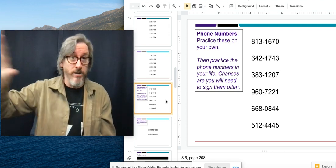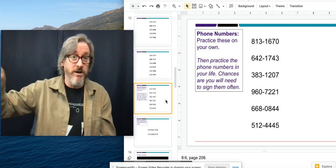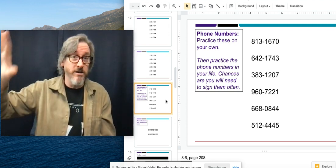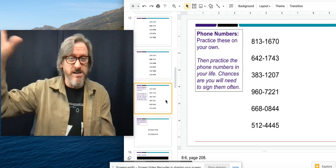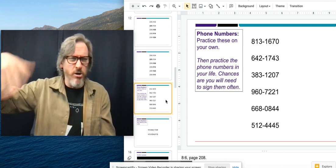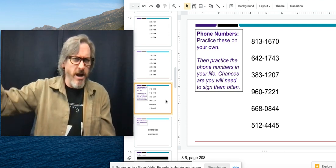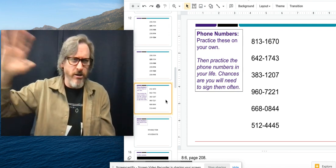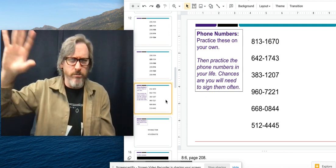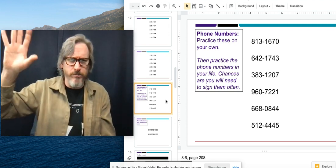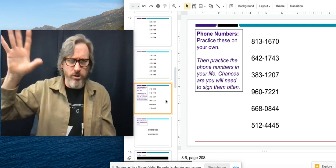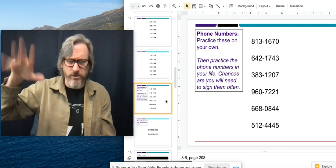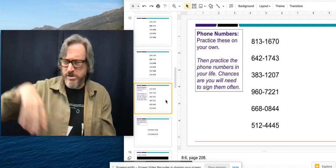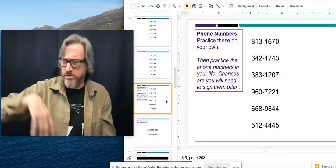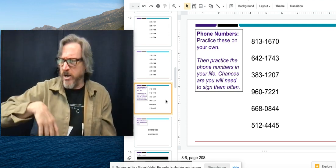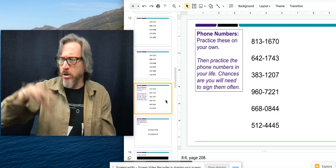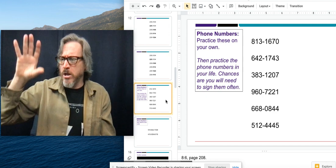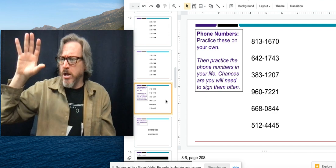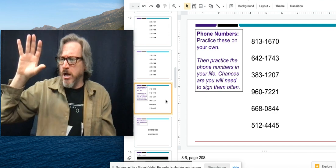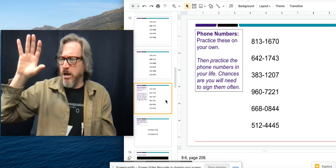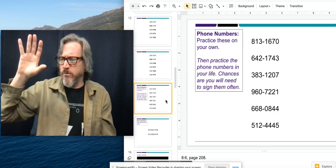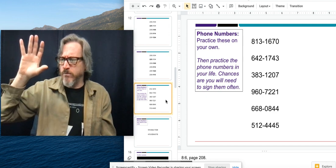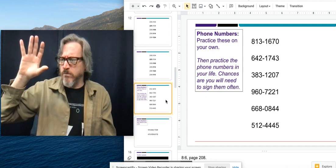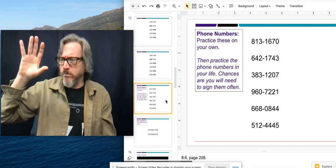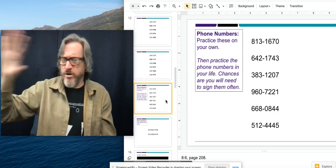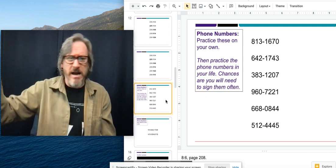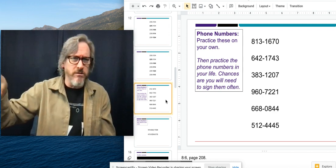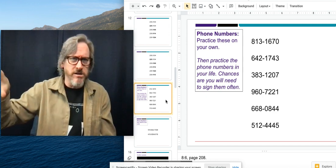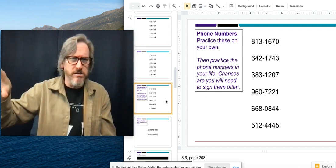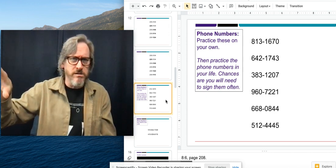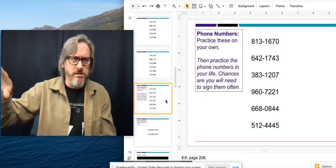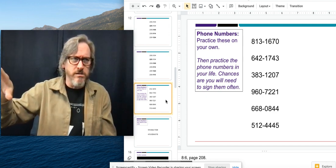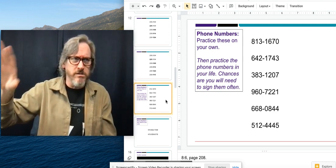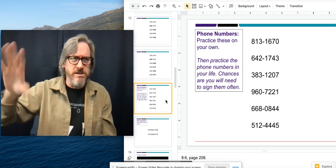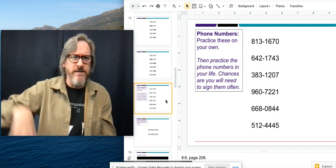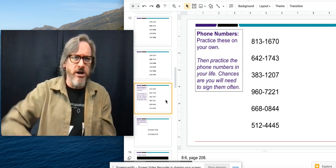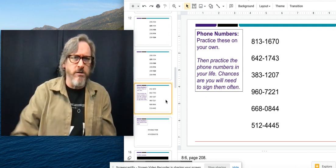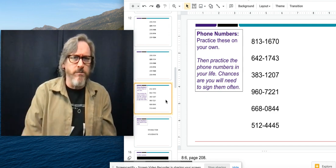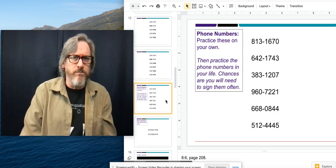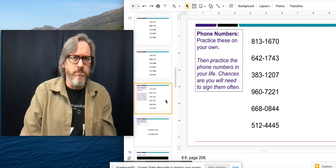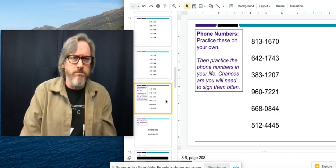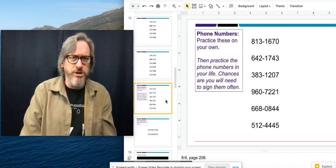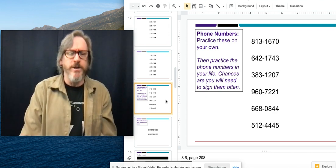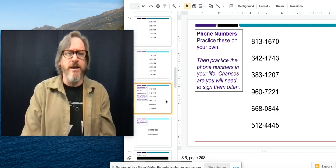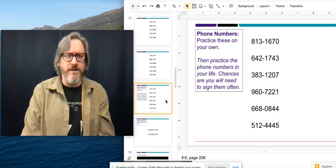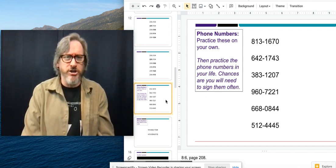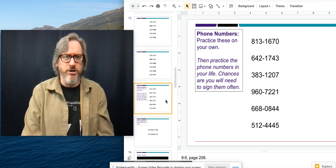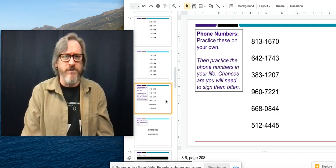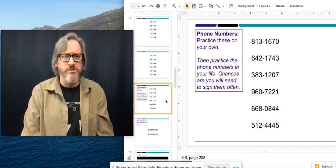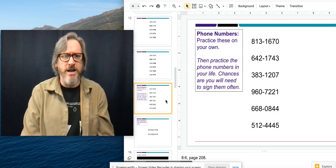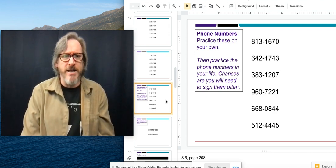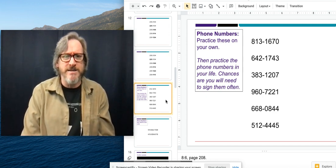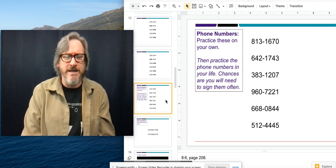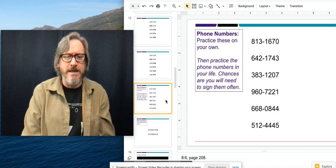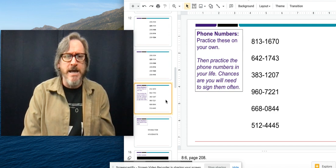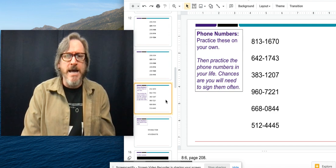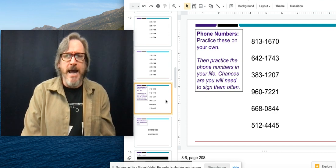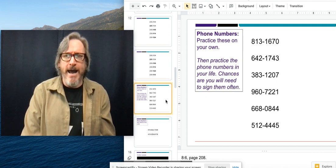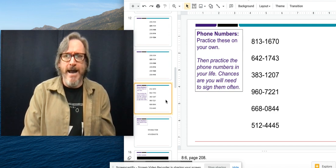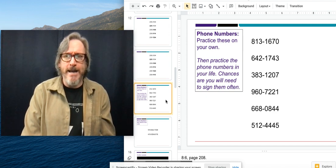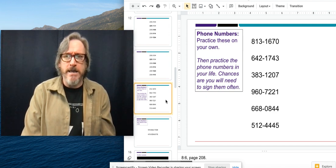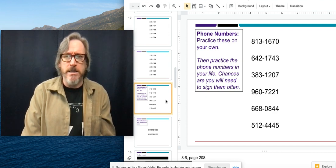town prohibited. It's in Ohio, in Northeast Ohio. They're not allowed to sled there. She went ahead. She and her friends went ahead and did